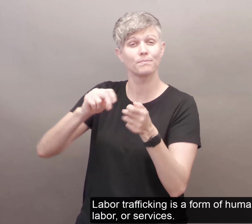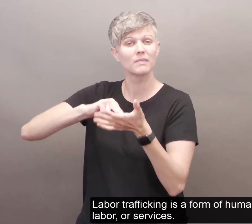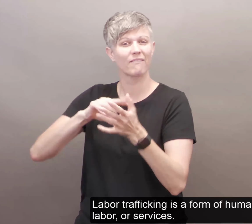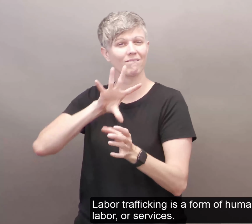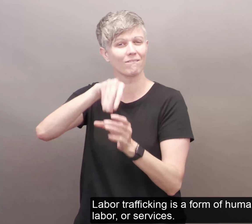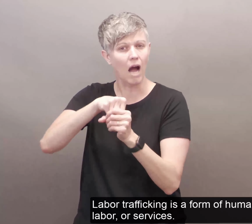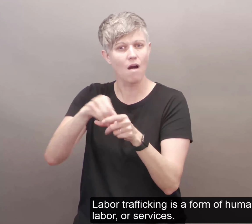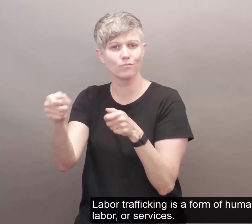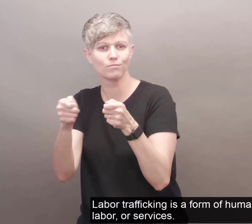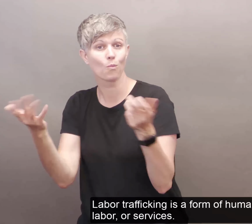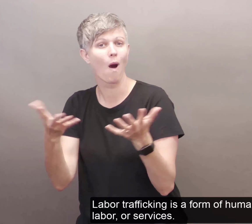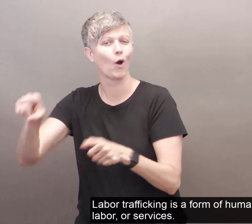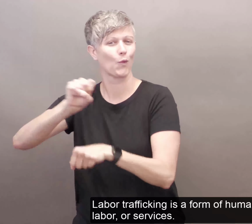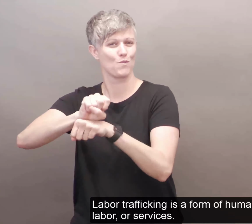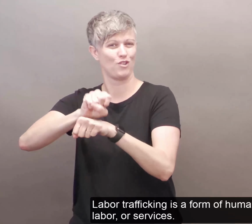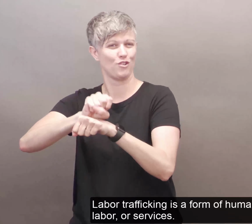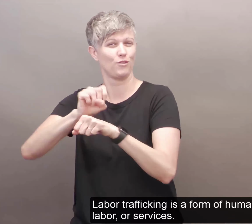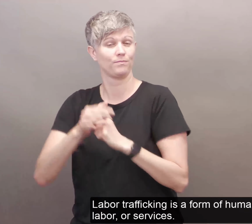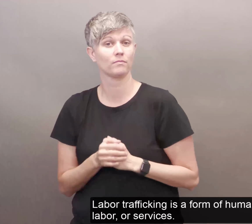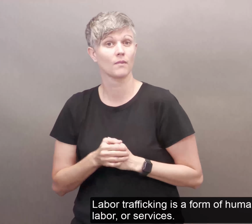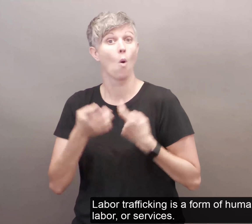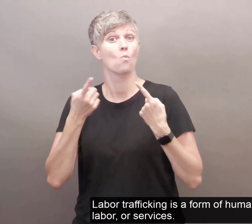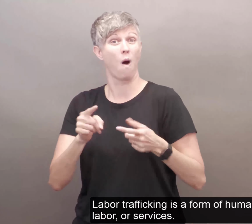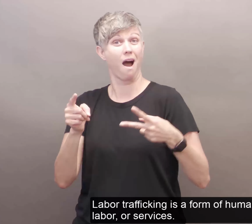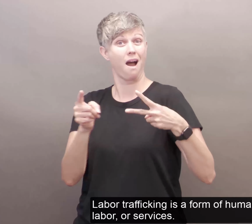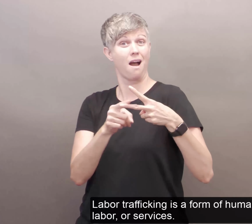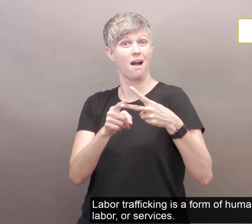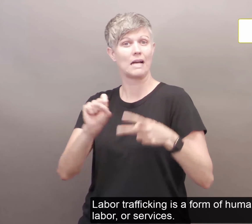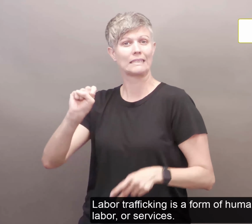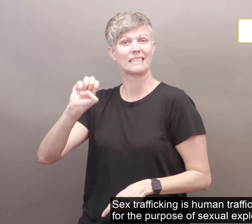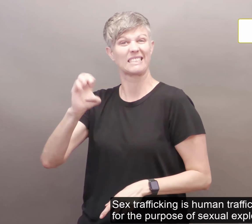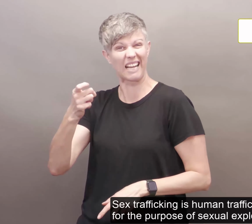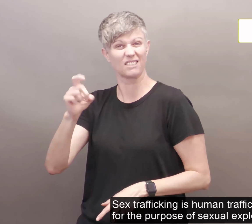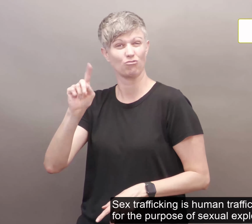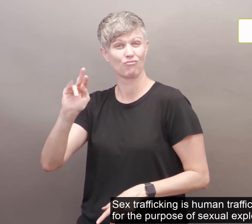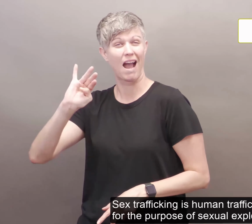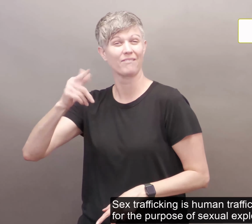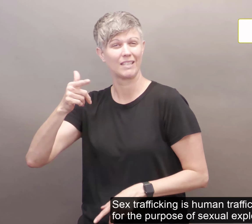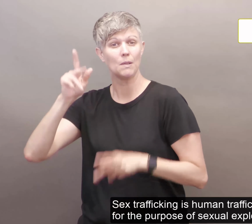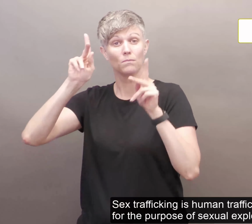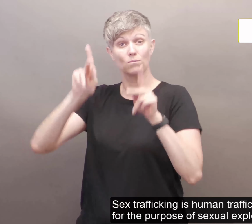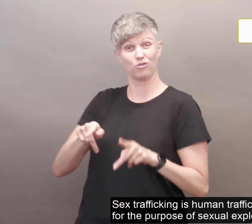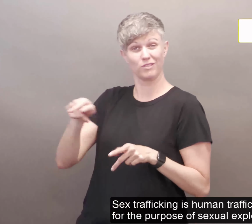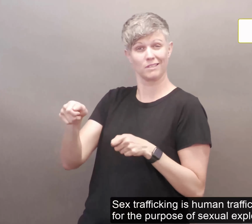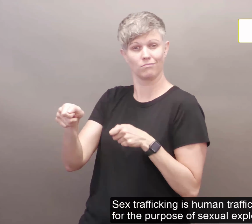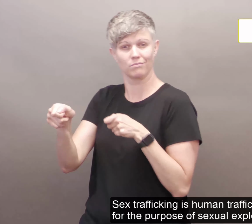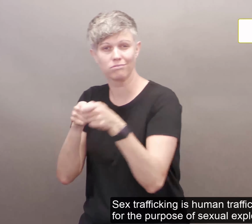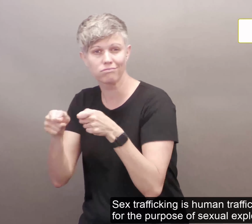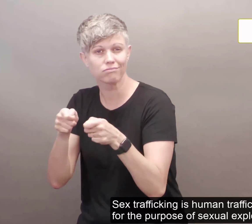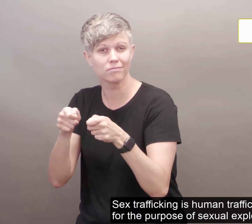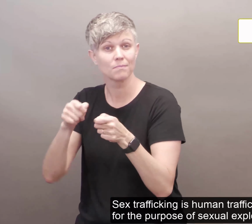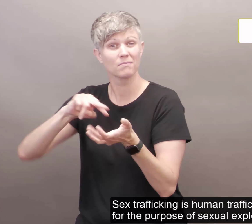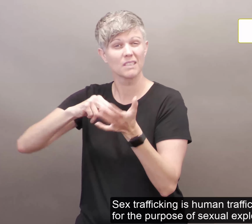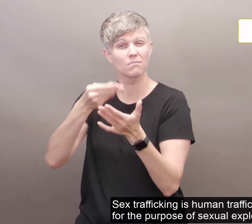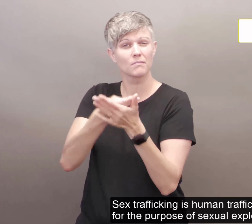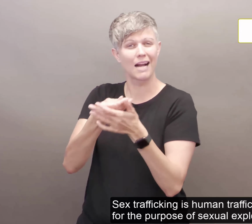is a form of human trafficking, labor, or services. Sex trafficking is human trafficking for the purpose